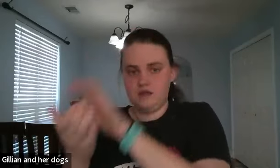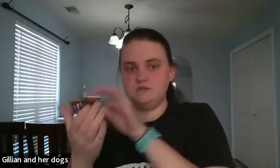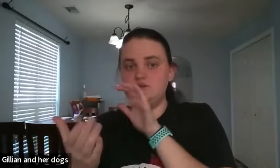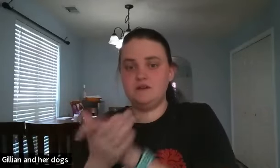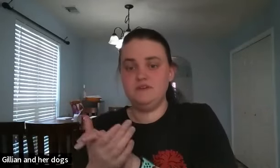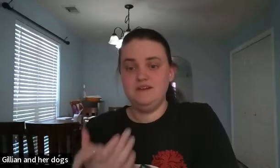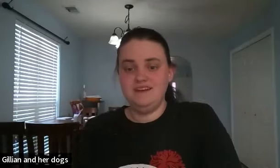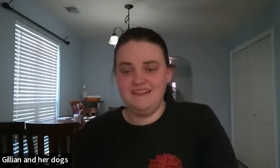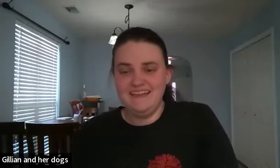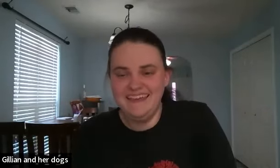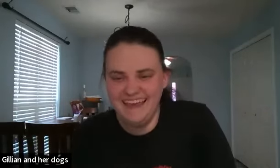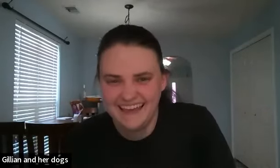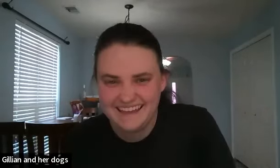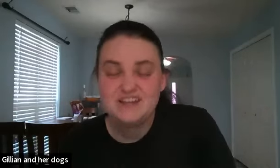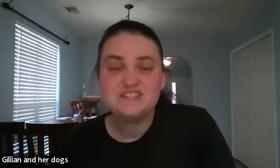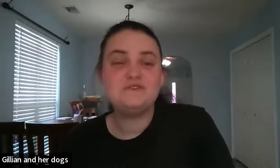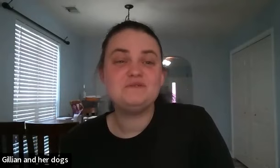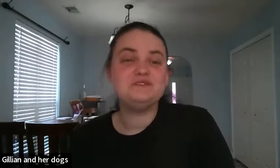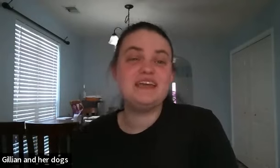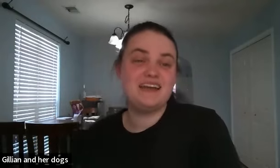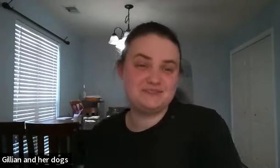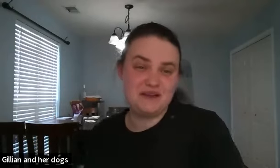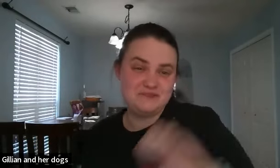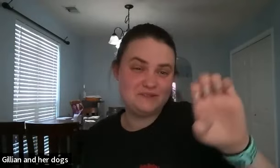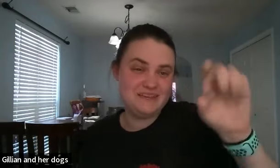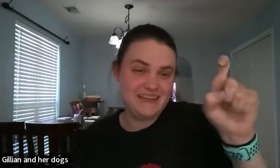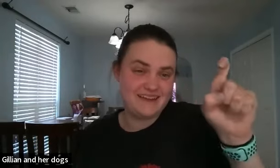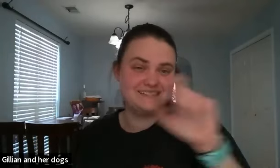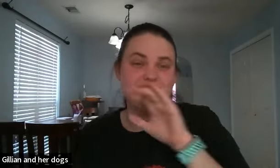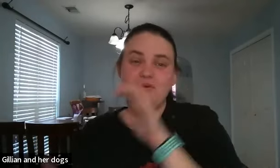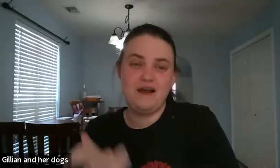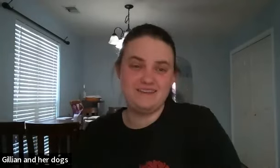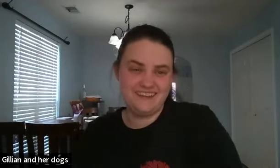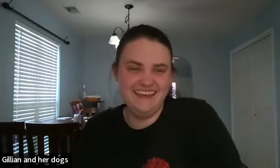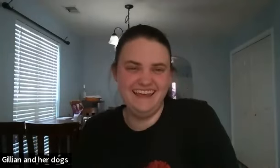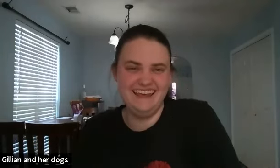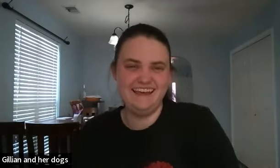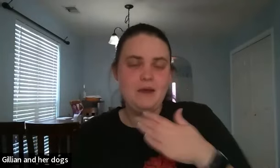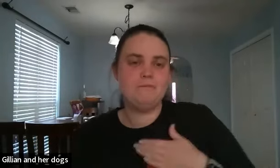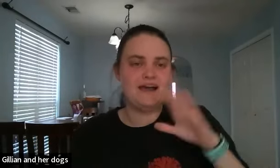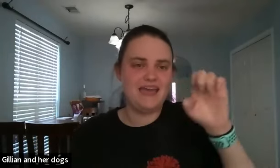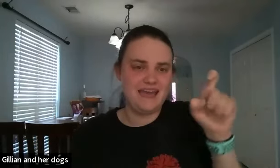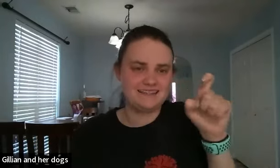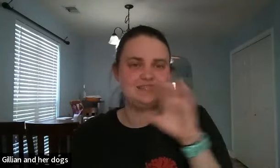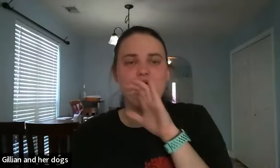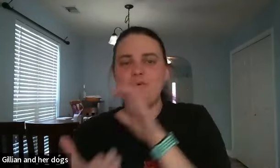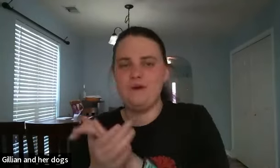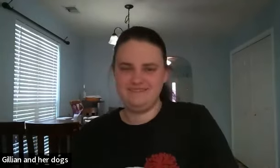husband and wife. So if you were doing ex-wife, you do EX wife. My ex-wife.